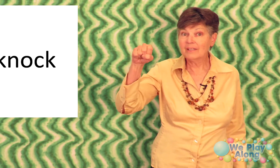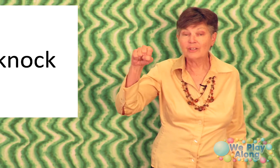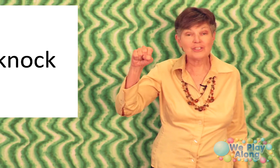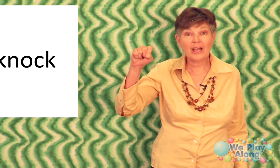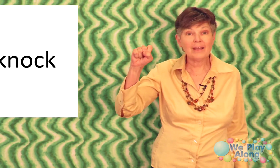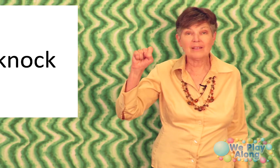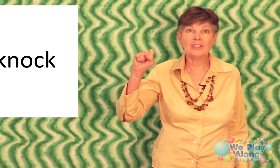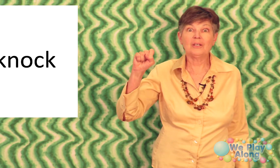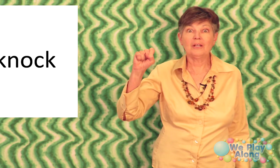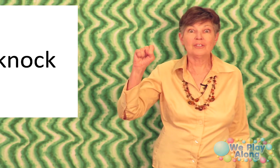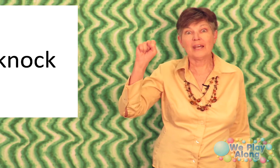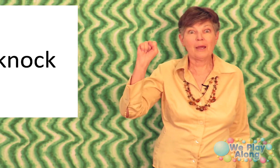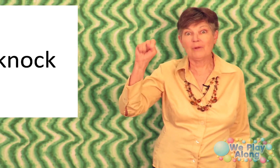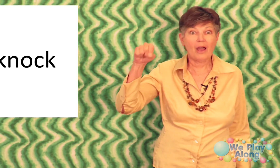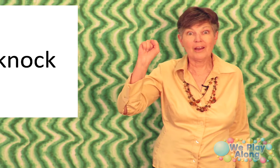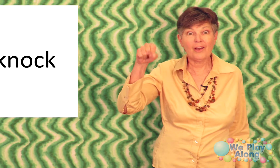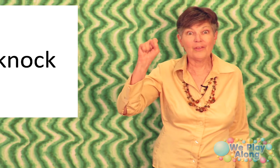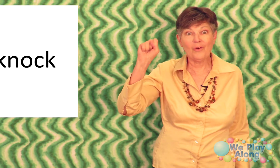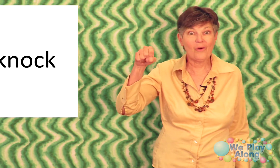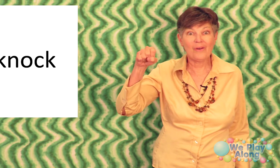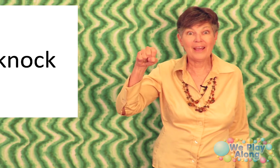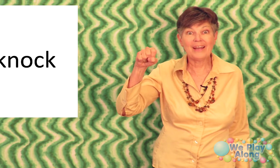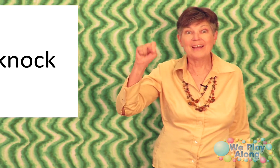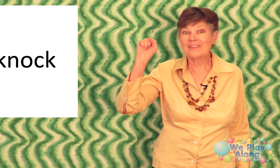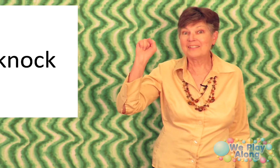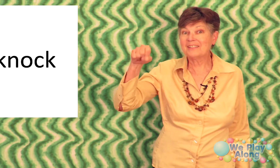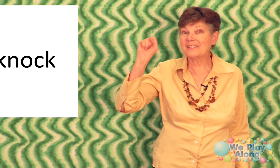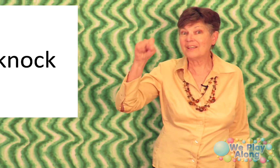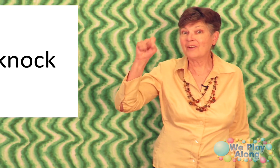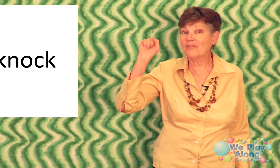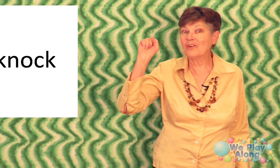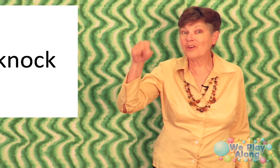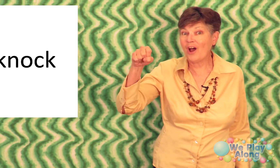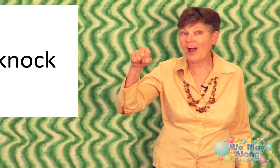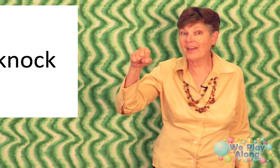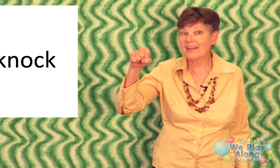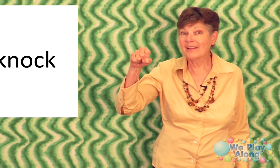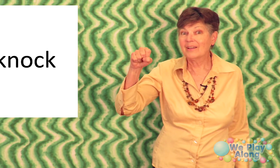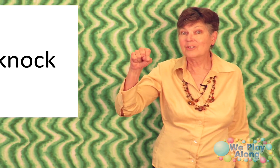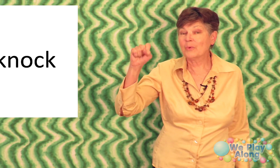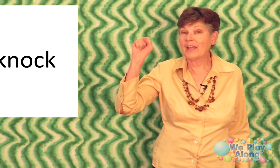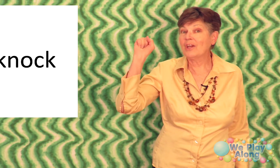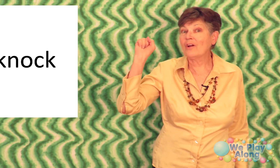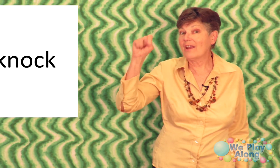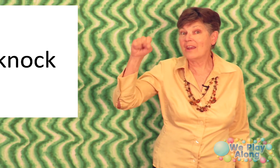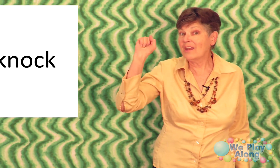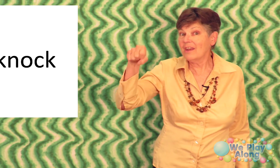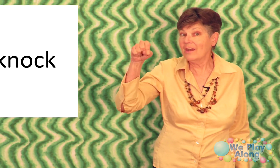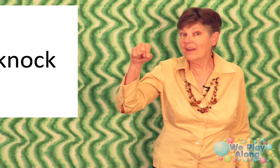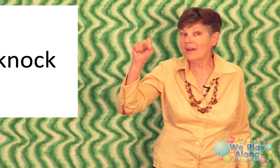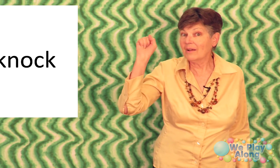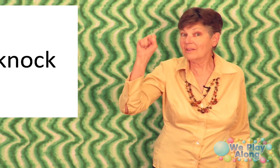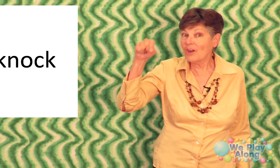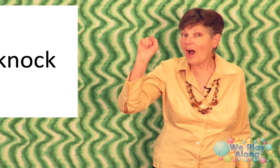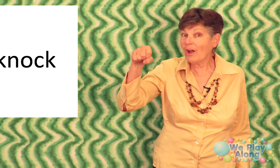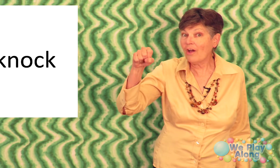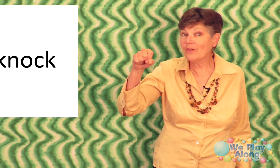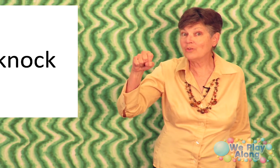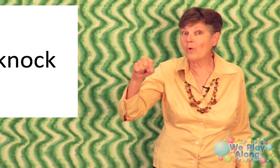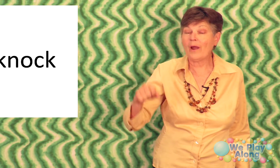looks like, gee, it looks like I'm knocking on the door, right? This is the sign for knock. So when I hear a knock on the door, I have